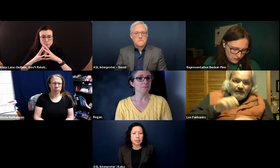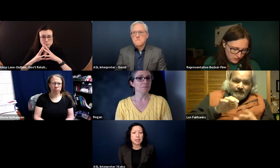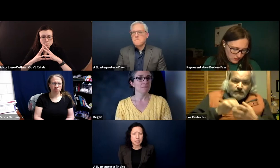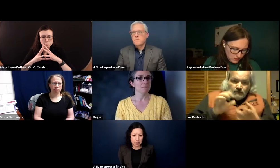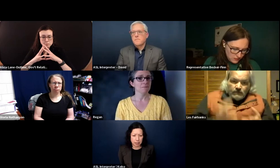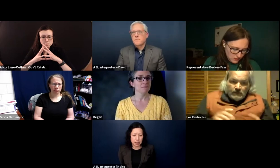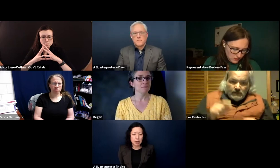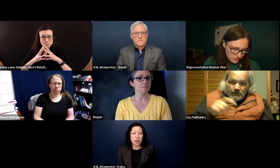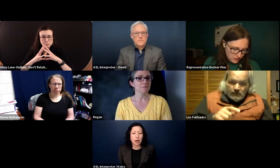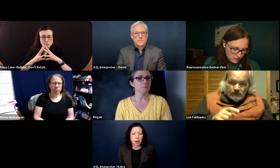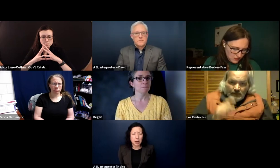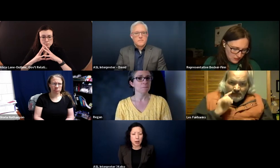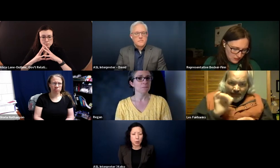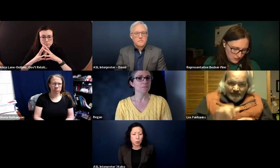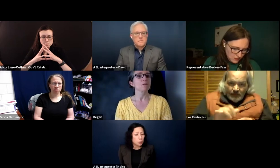And